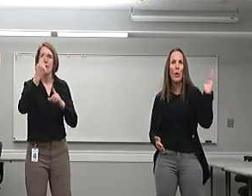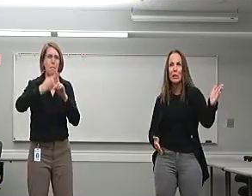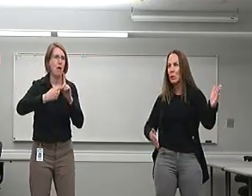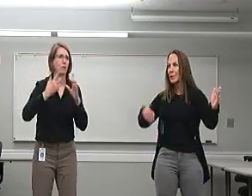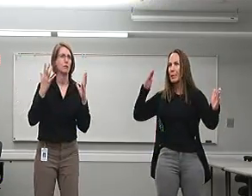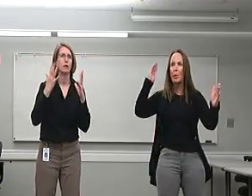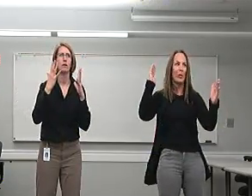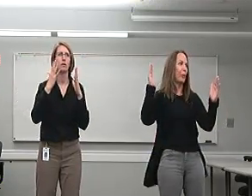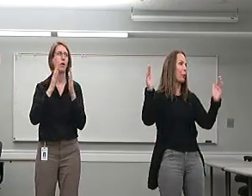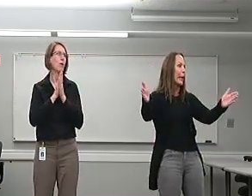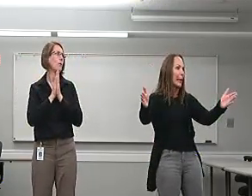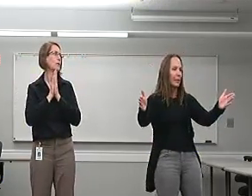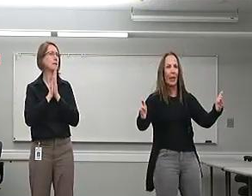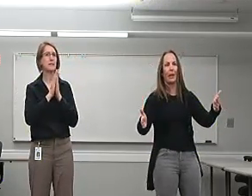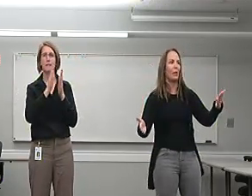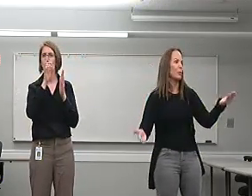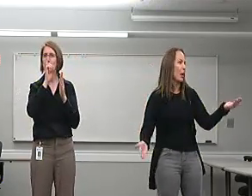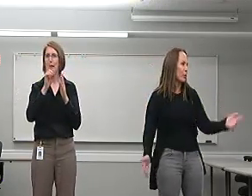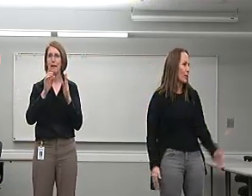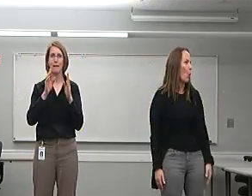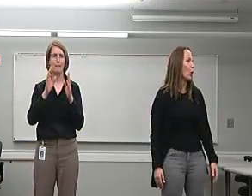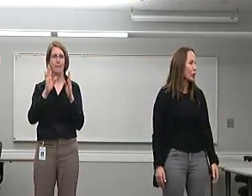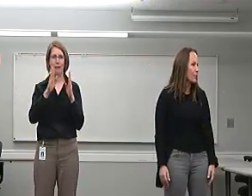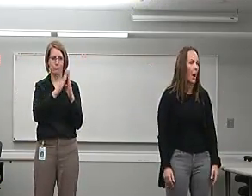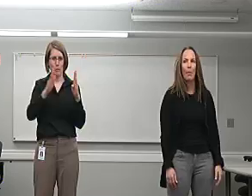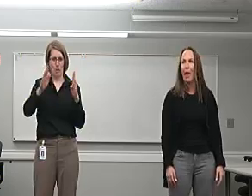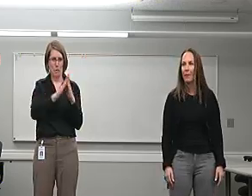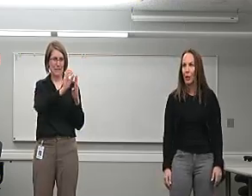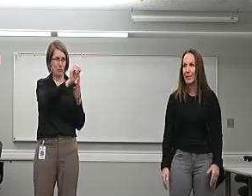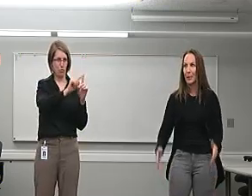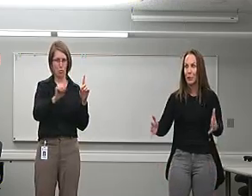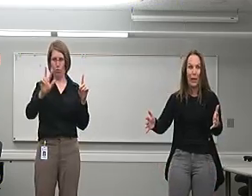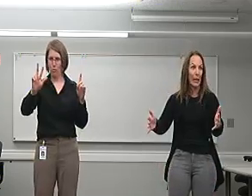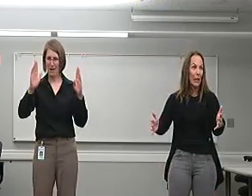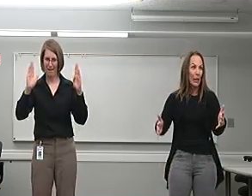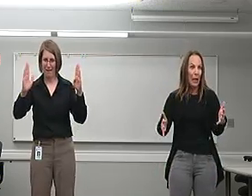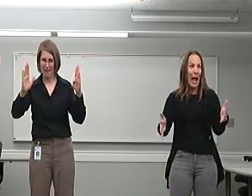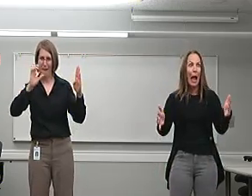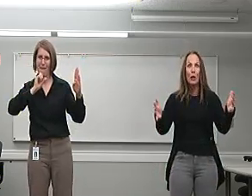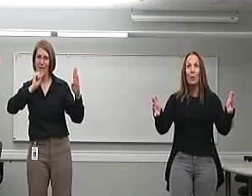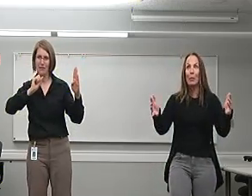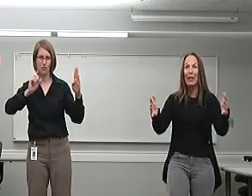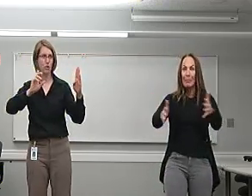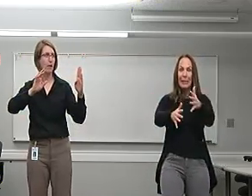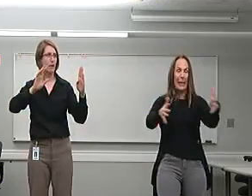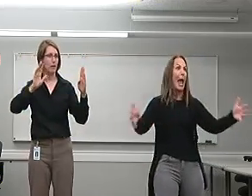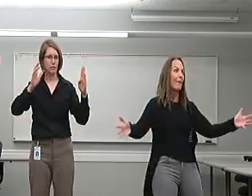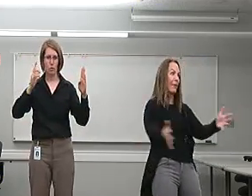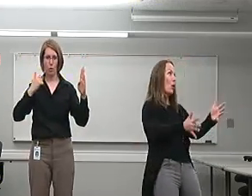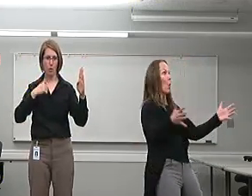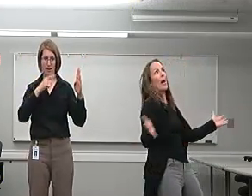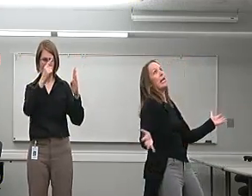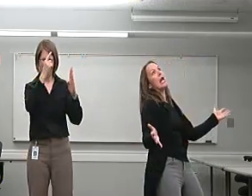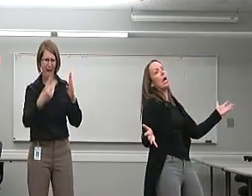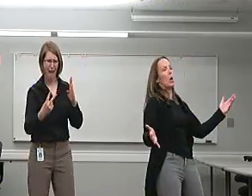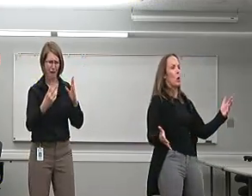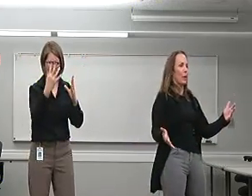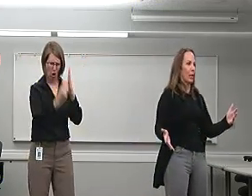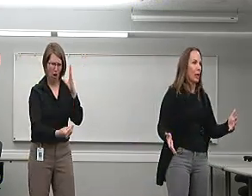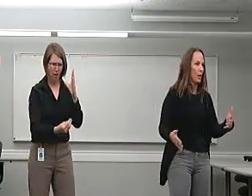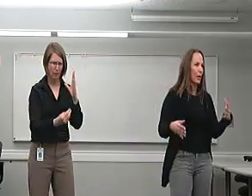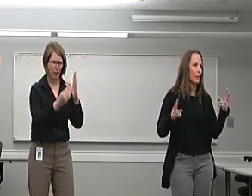to 3. I was probably the worst mom ever, because I'm just like, how did we miss half the window? And I'm